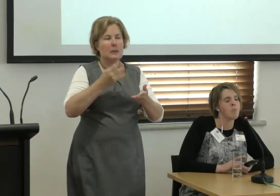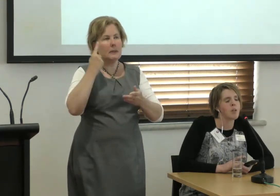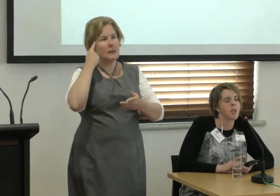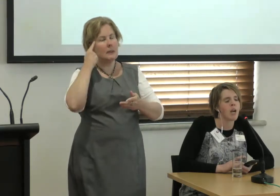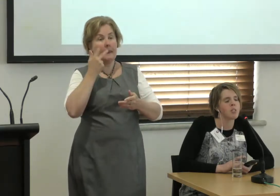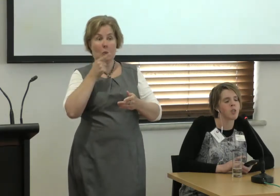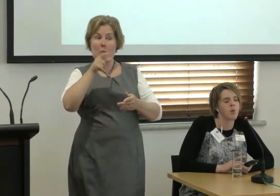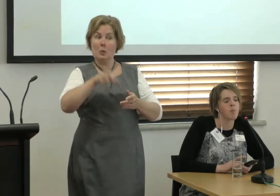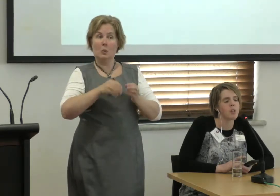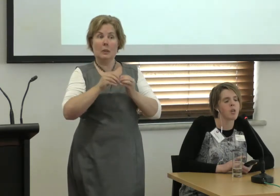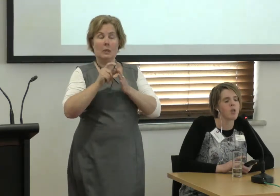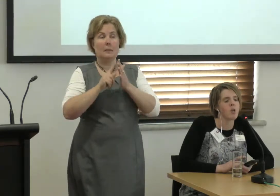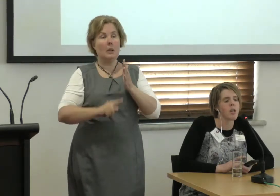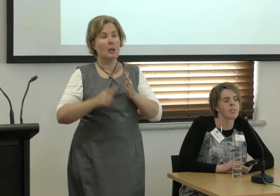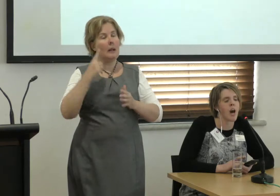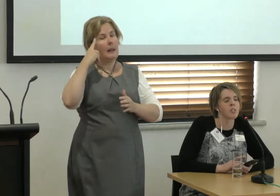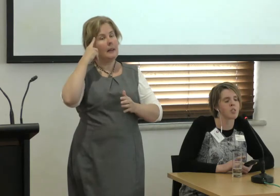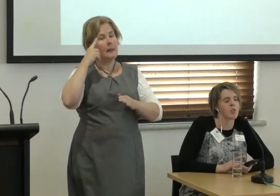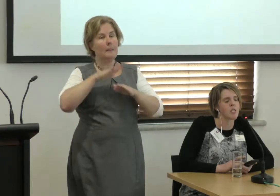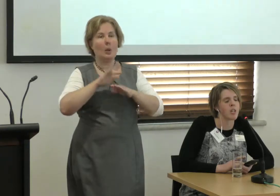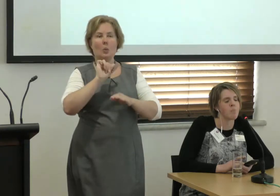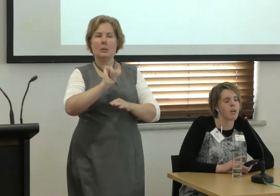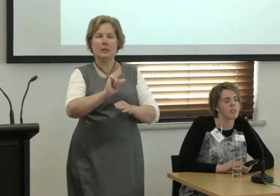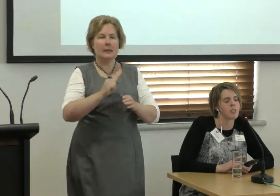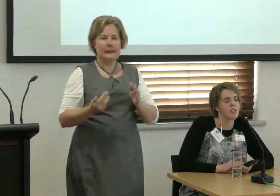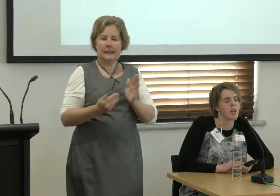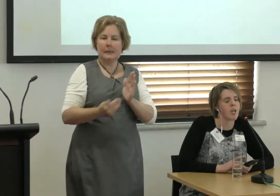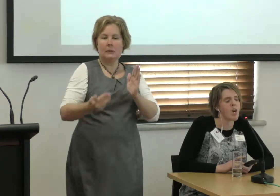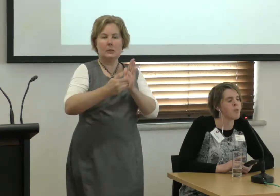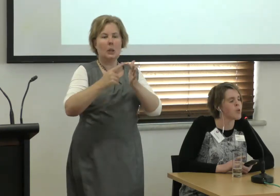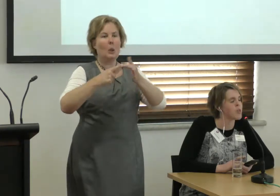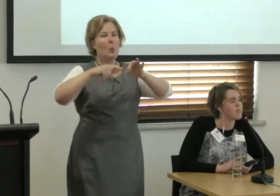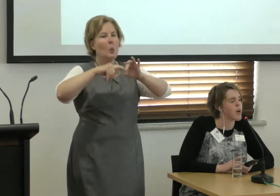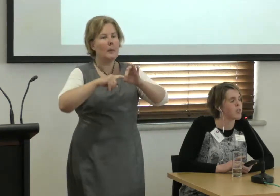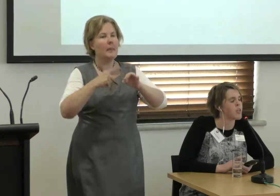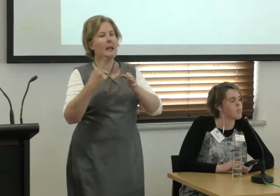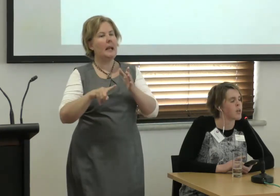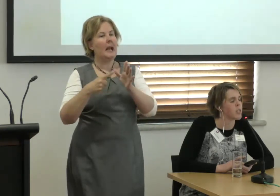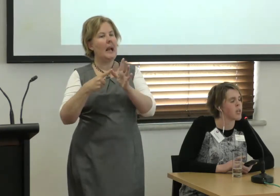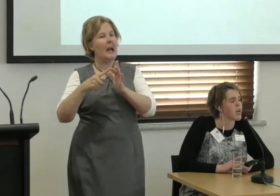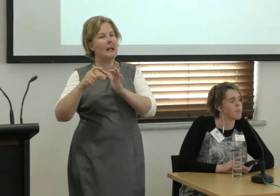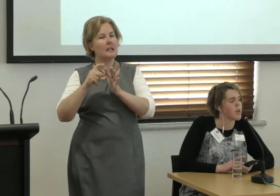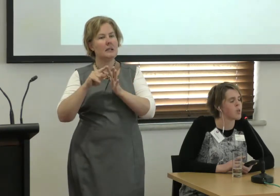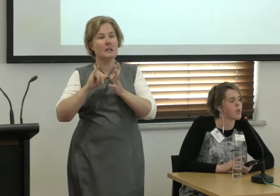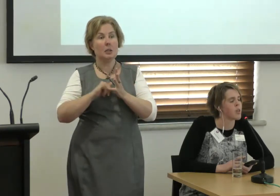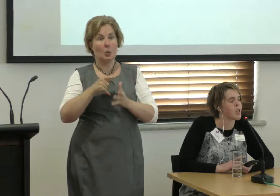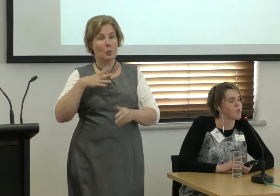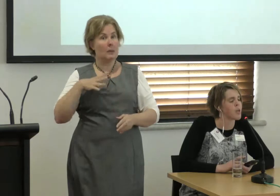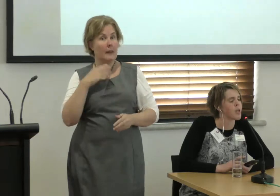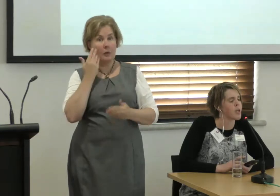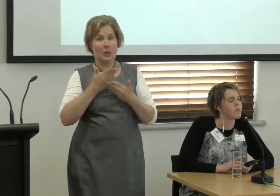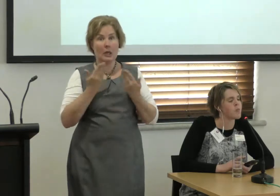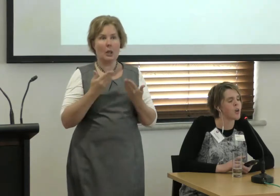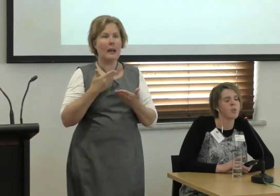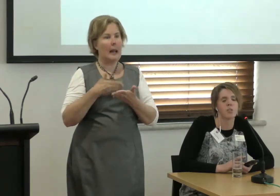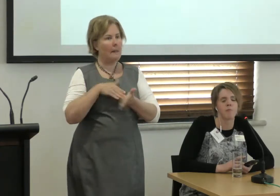think about the aids and equipment that you need to access on a daily basis that enable you to live independently and be included in the community.